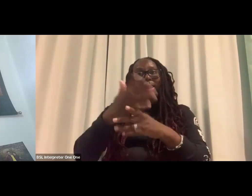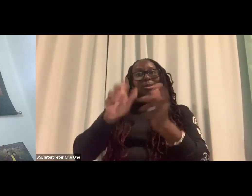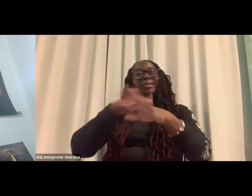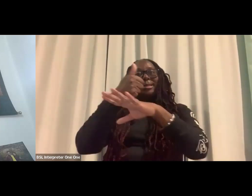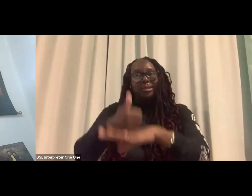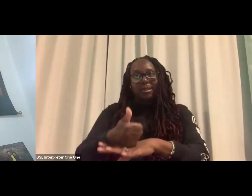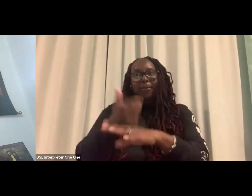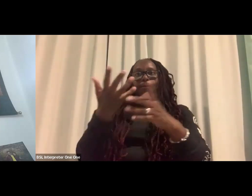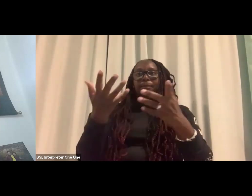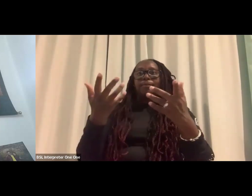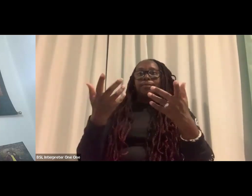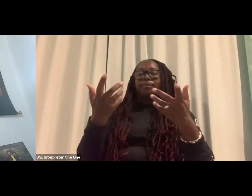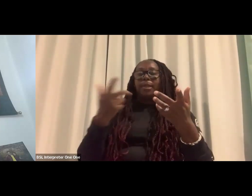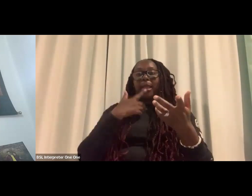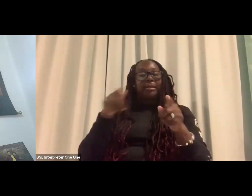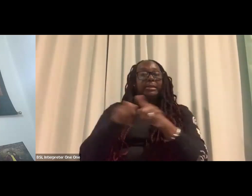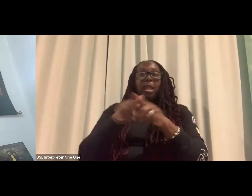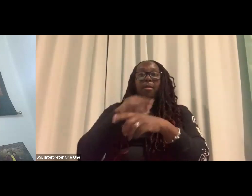good governance.